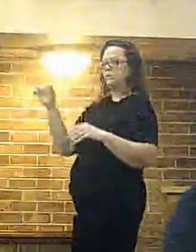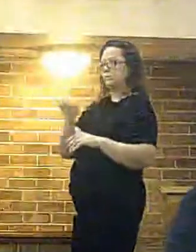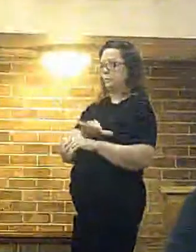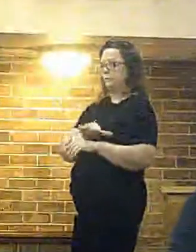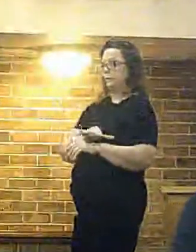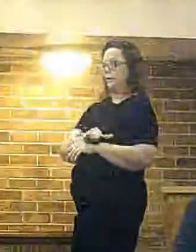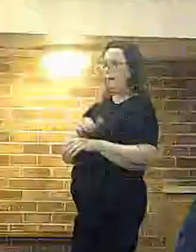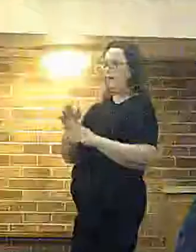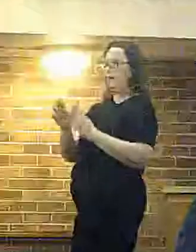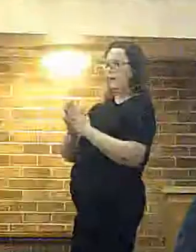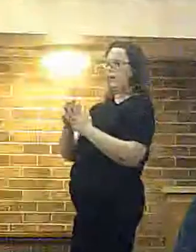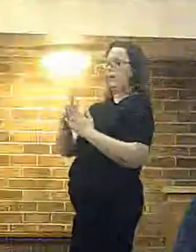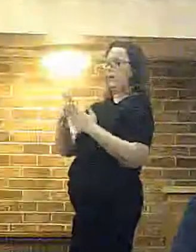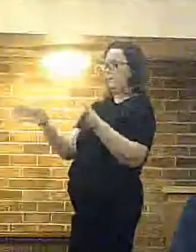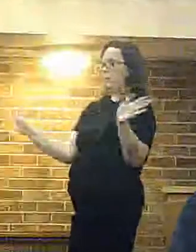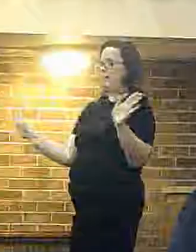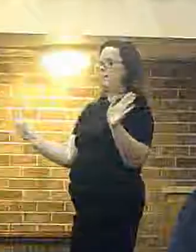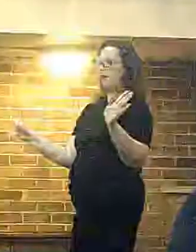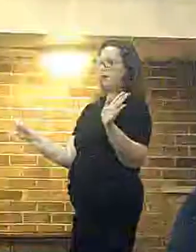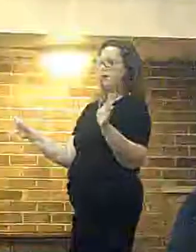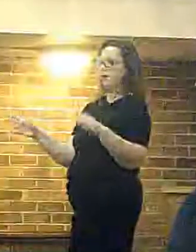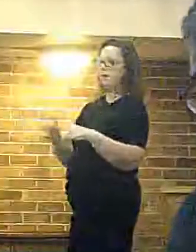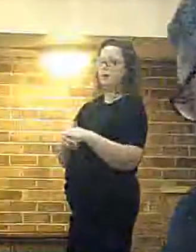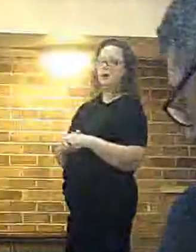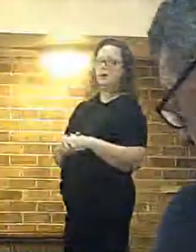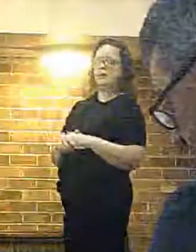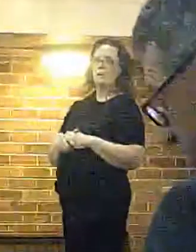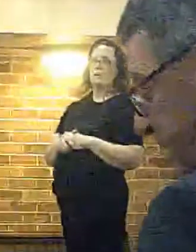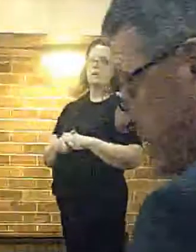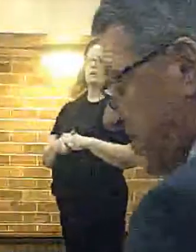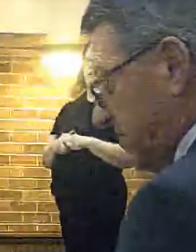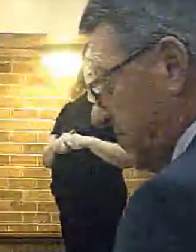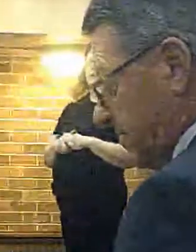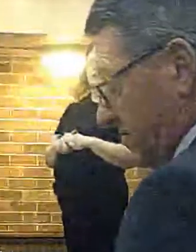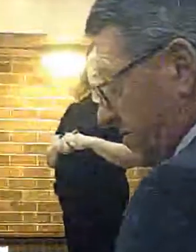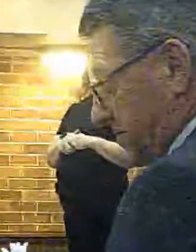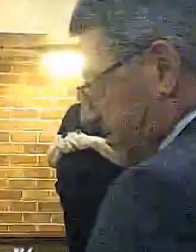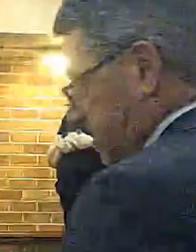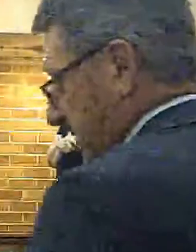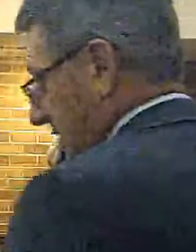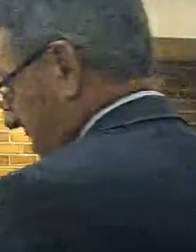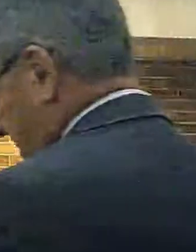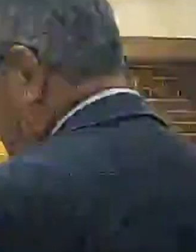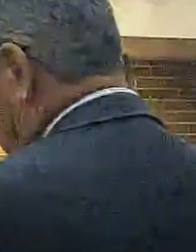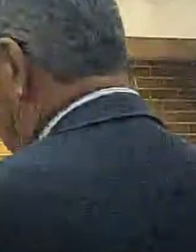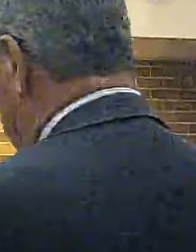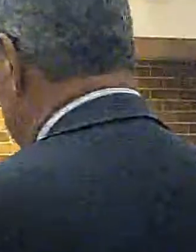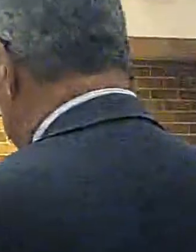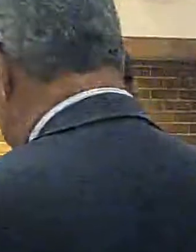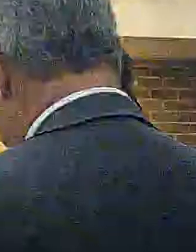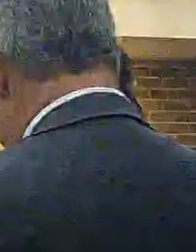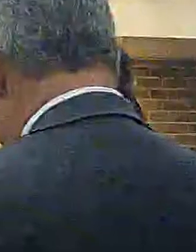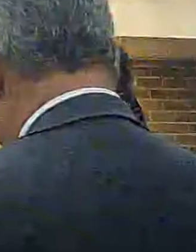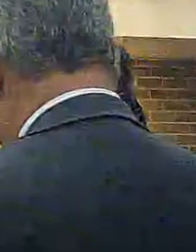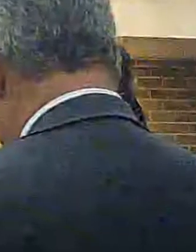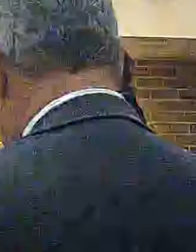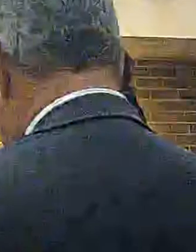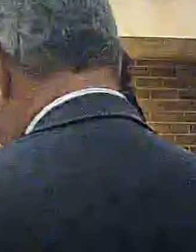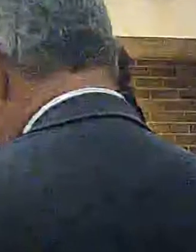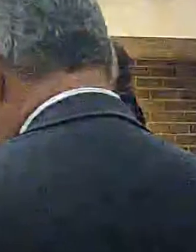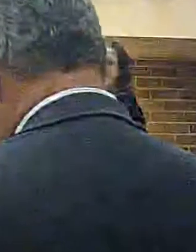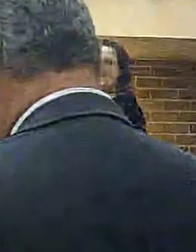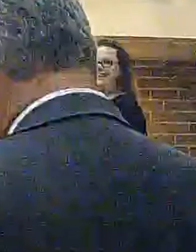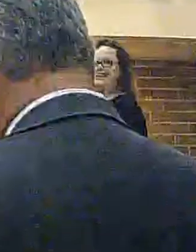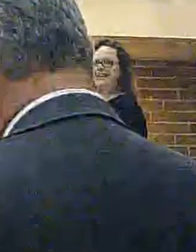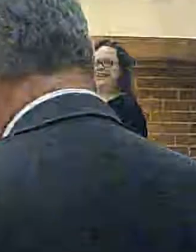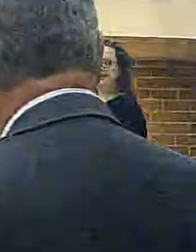be transparent, and it isn't. Sorry, my voice is done, I'm very nervous. I'm better at happening from the edge. As